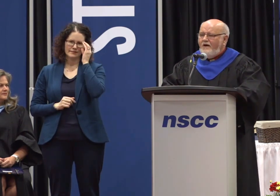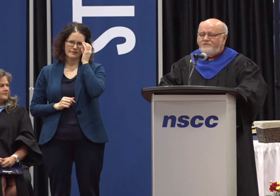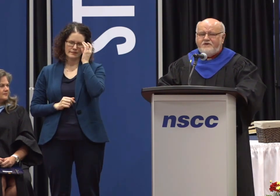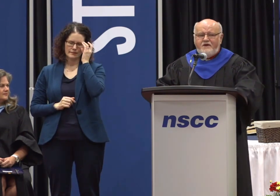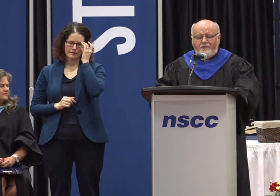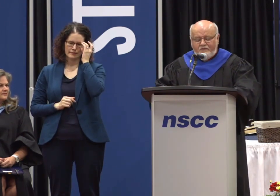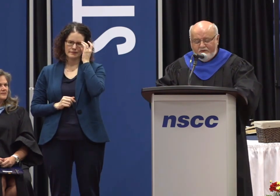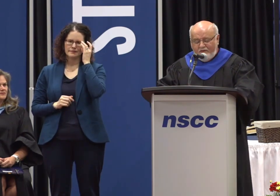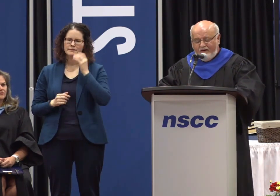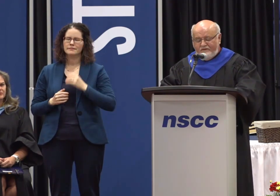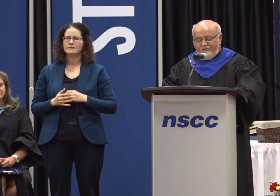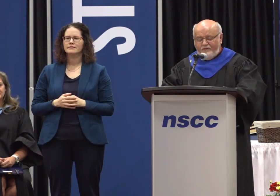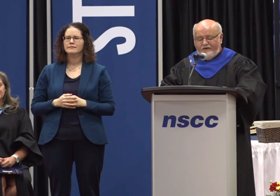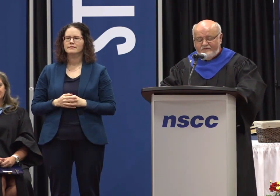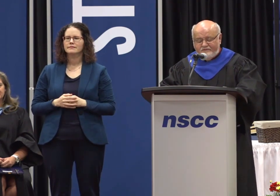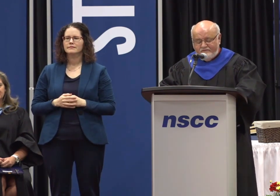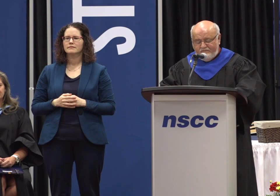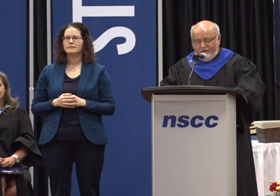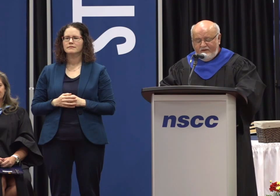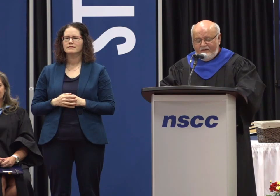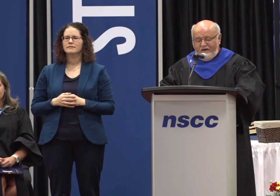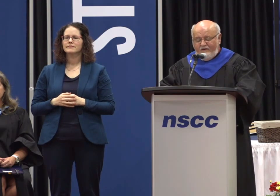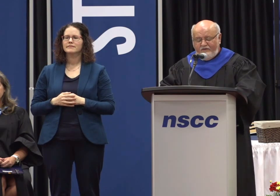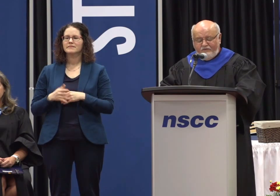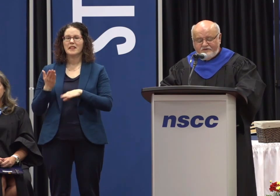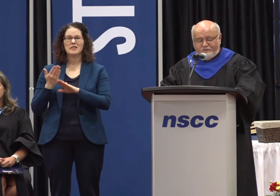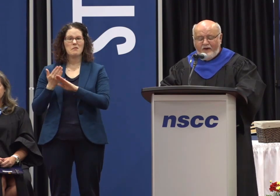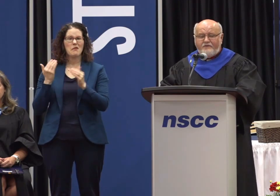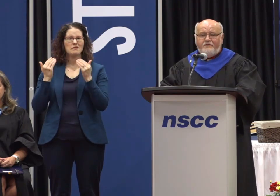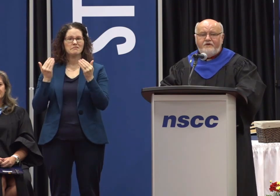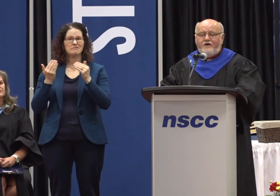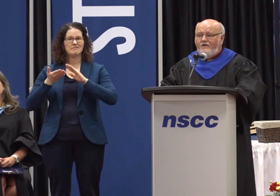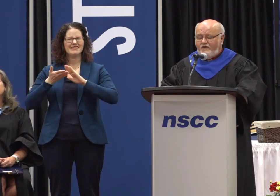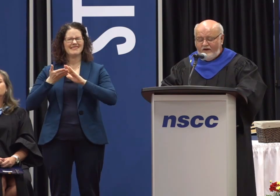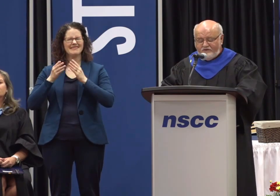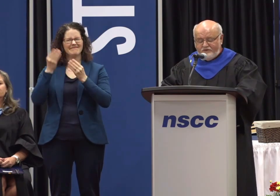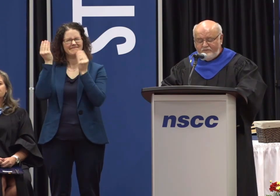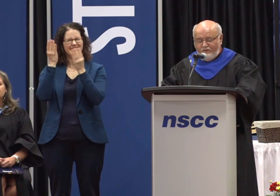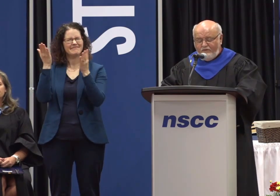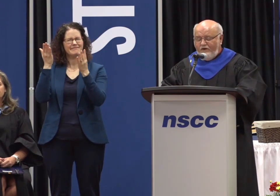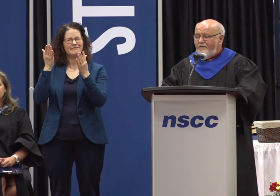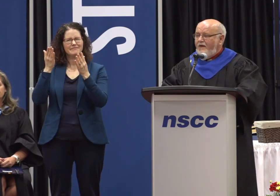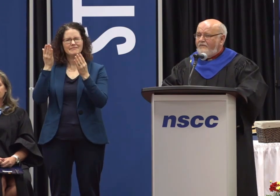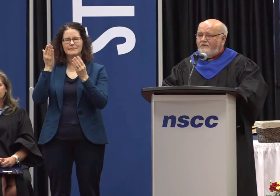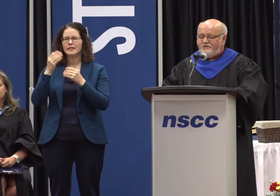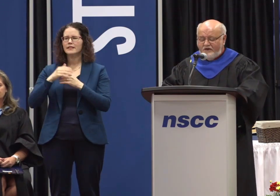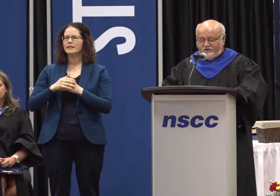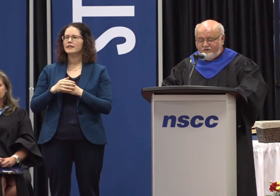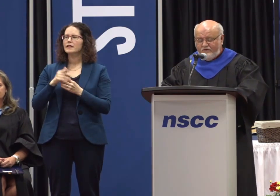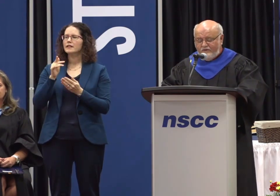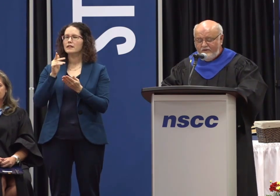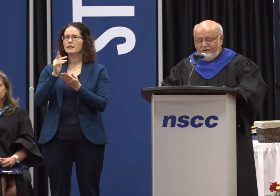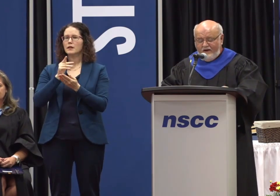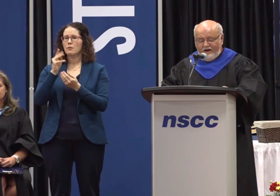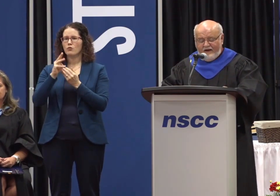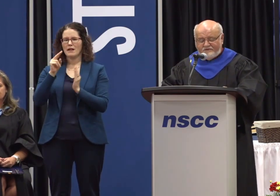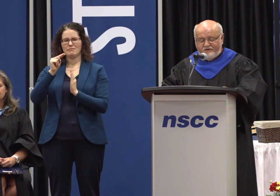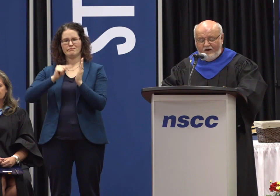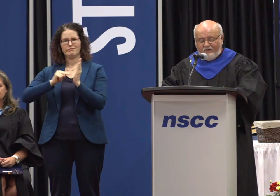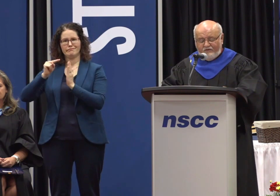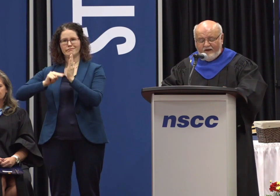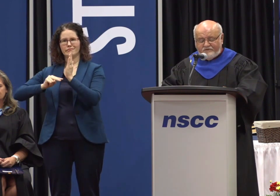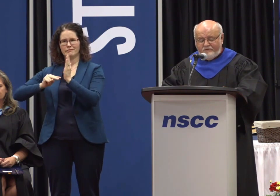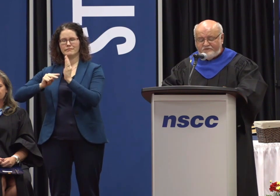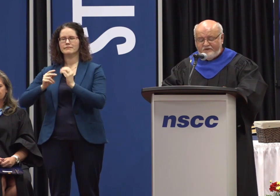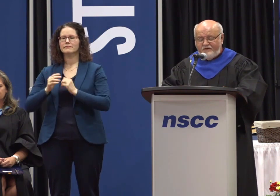But one housekeeping reminder, please. Out of respect for the convocation program and recessional, I ask